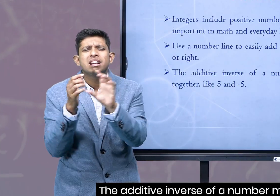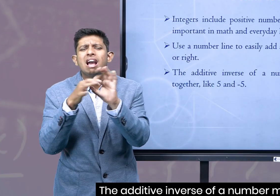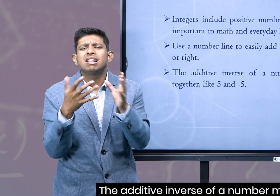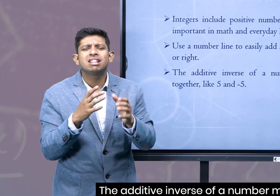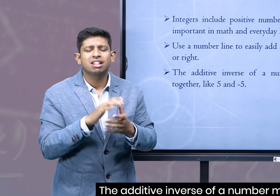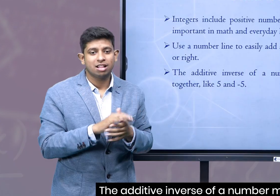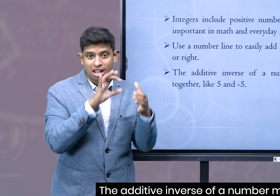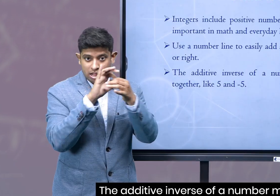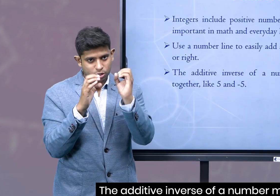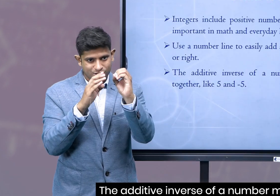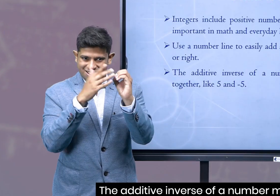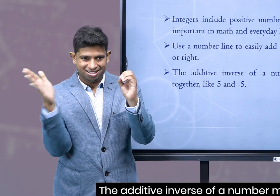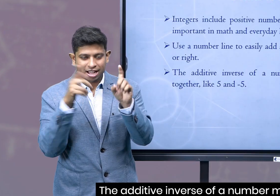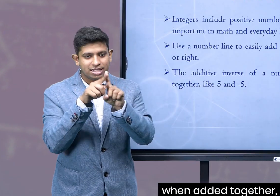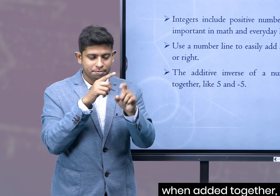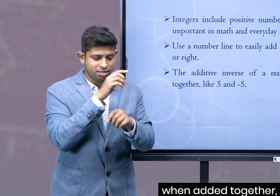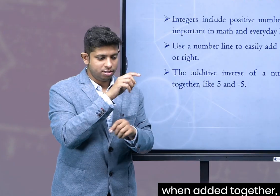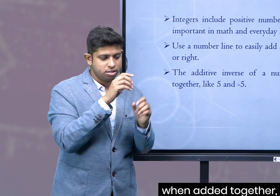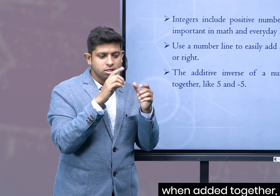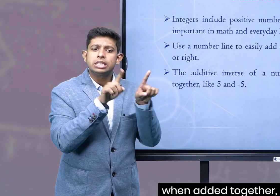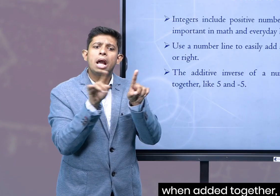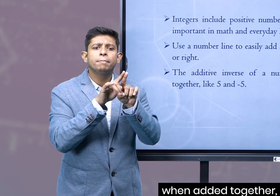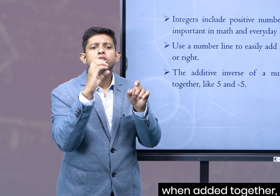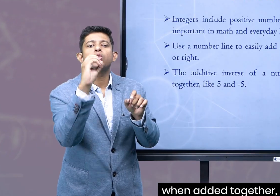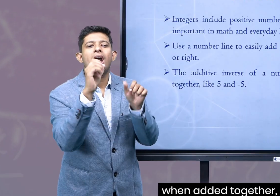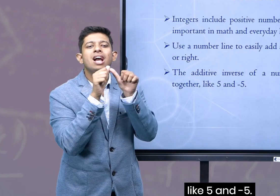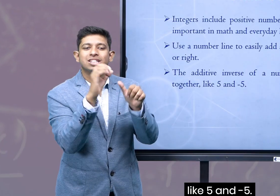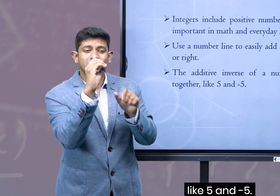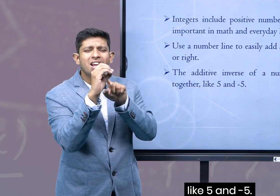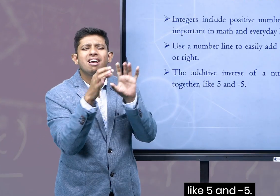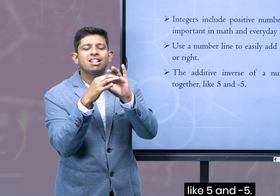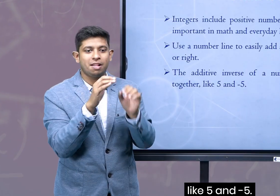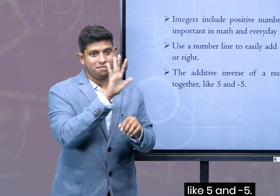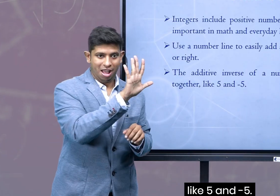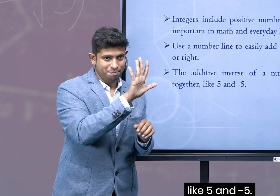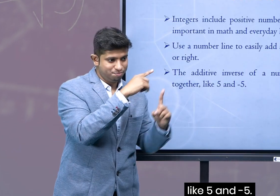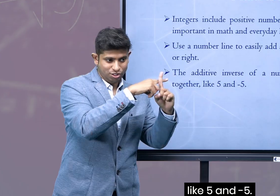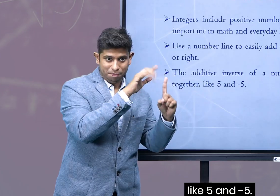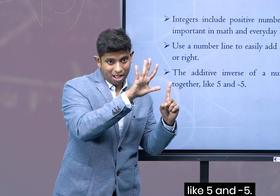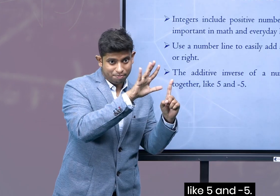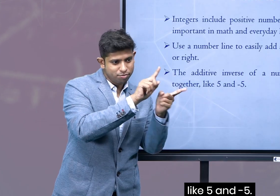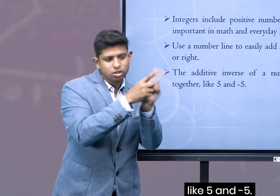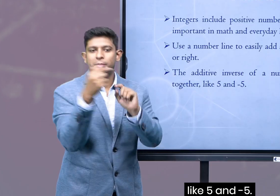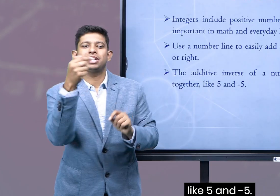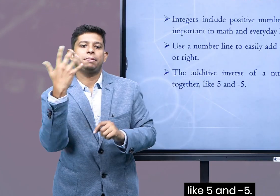of a number makes it 0 when added together, like 5 and minus 5.